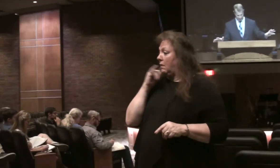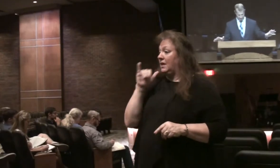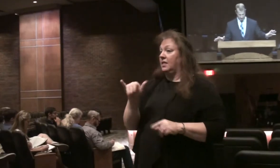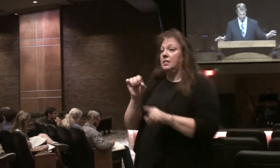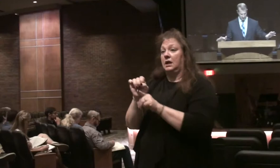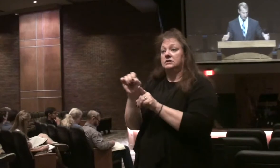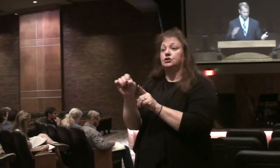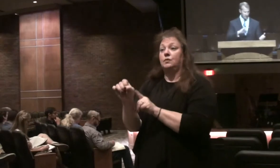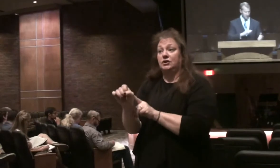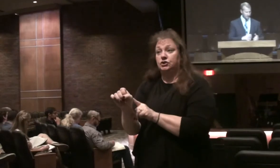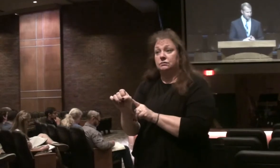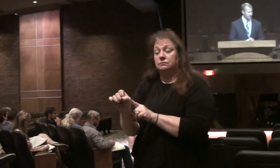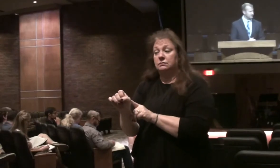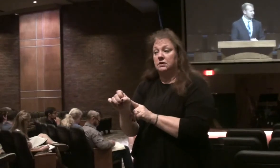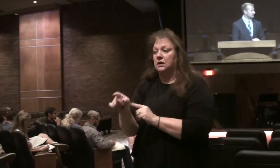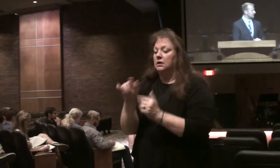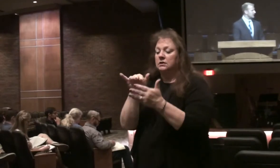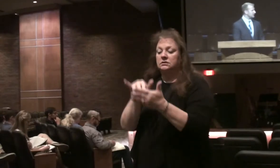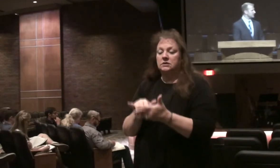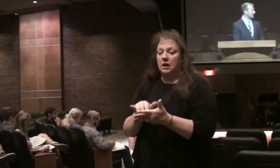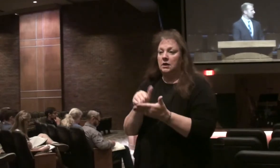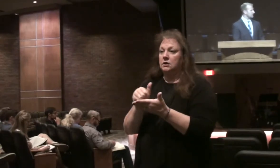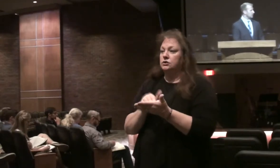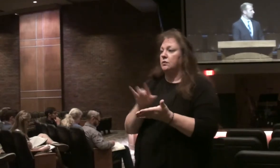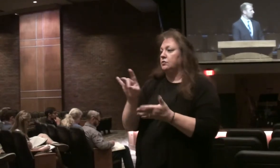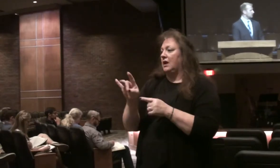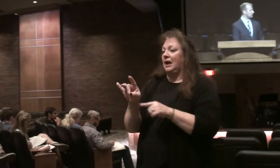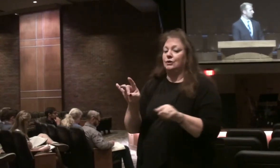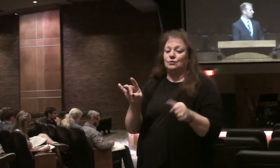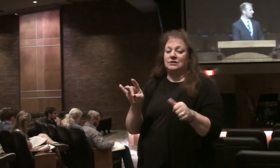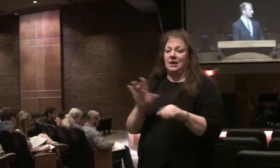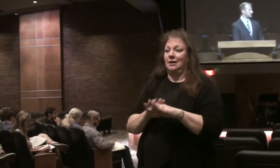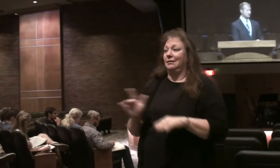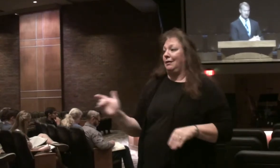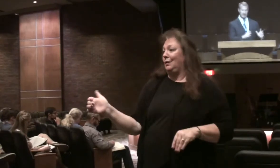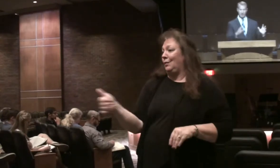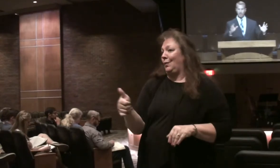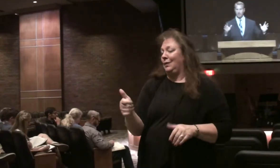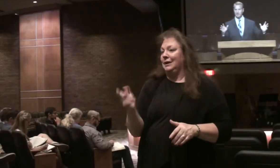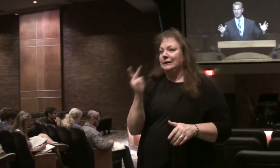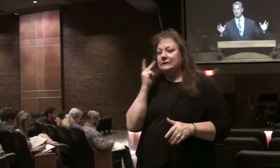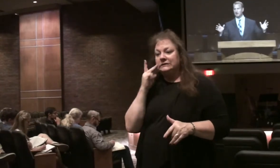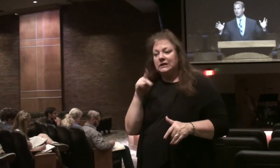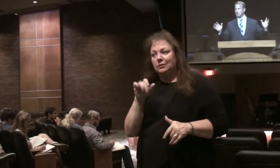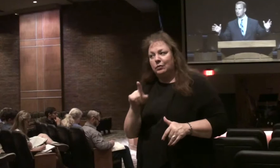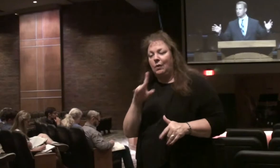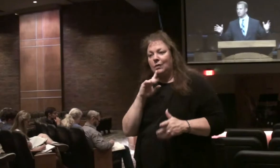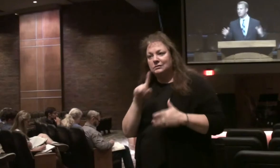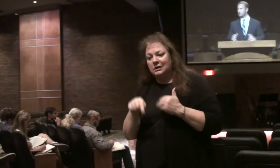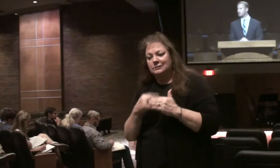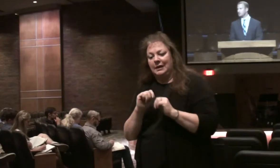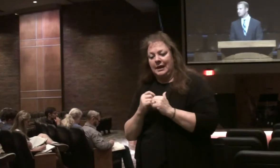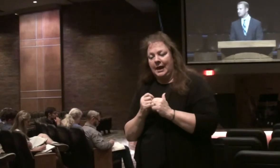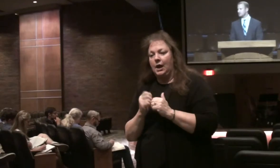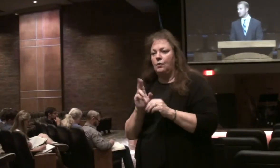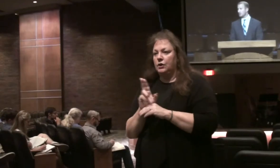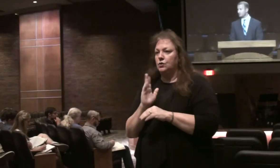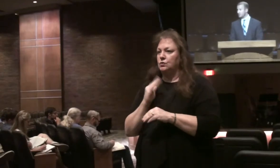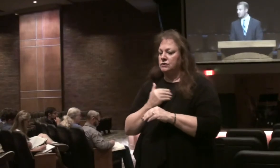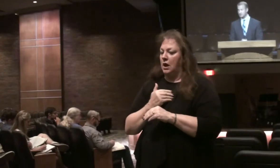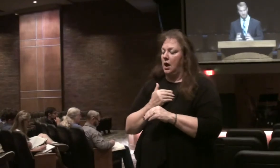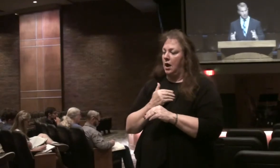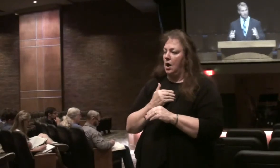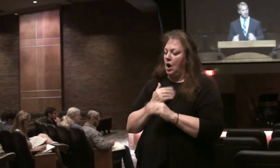situation. And you can study chapter 8 to 10 on your own to see how Paul talks about the use of liberties,